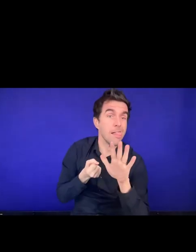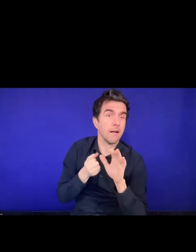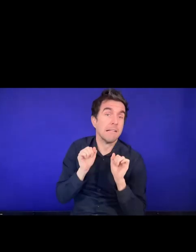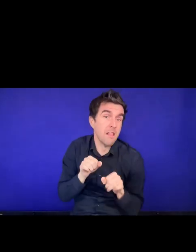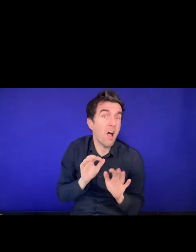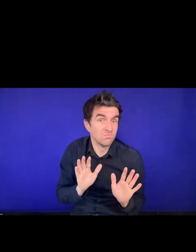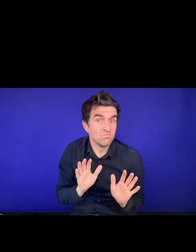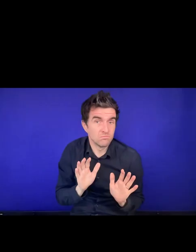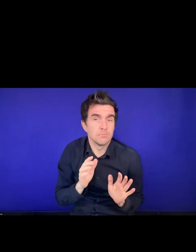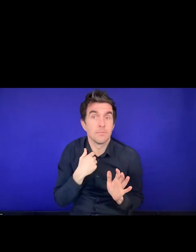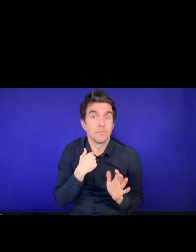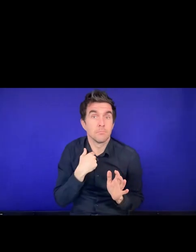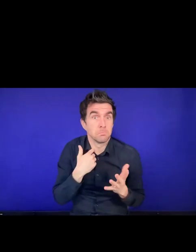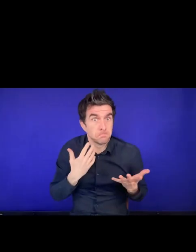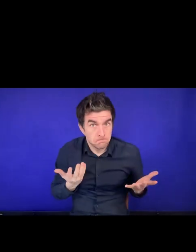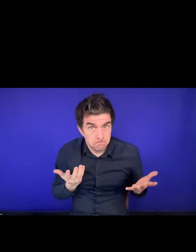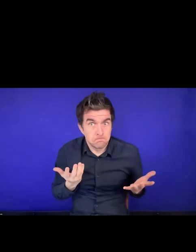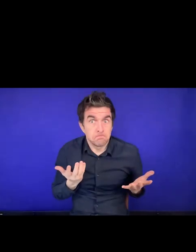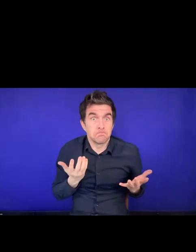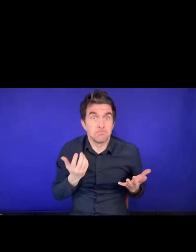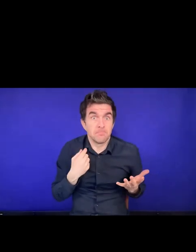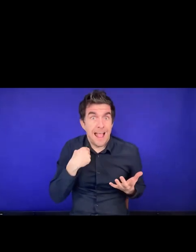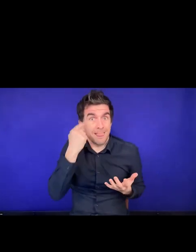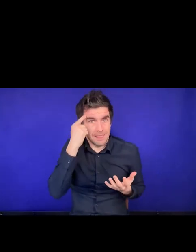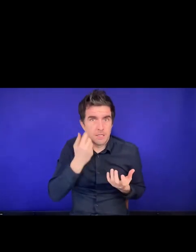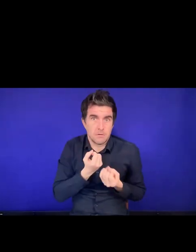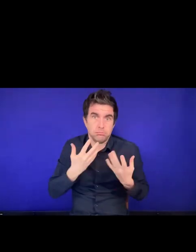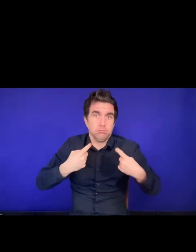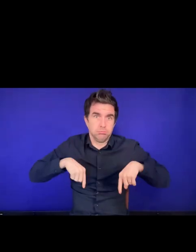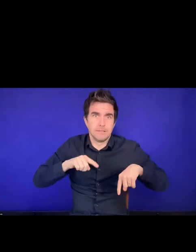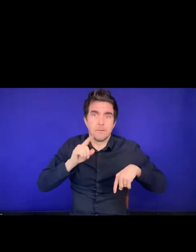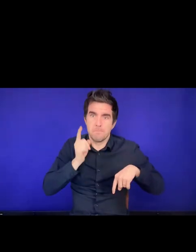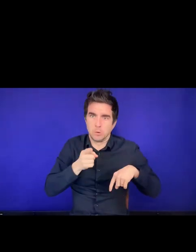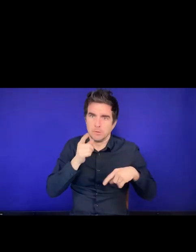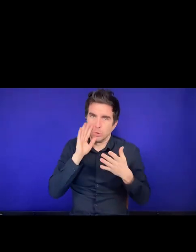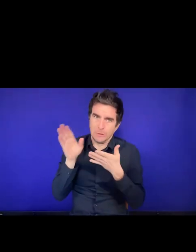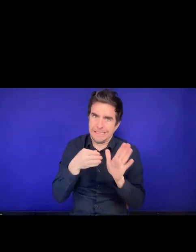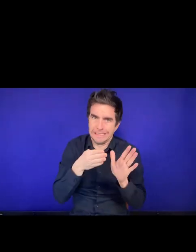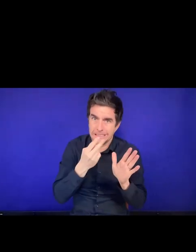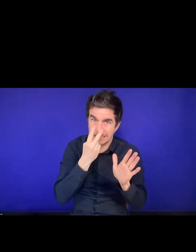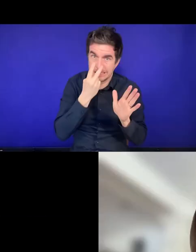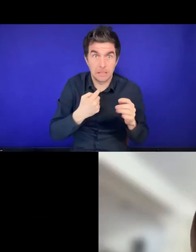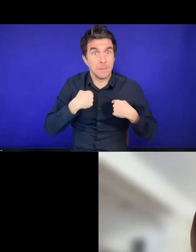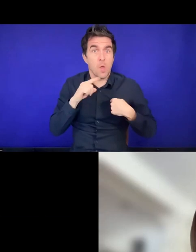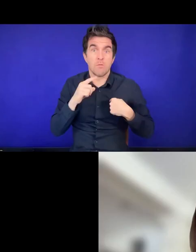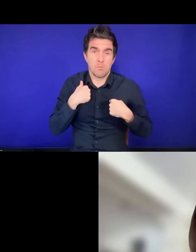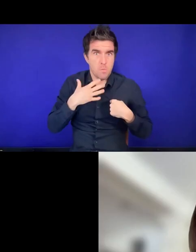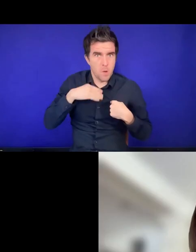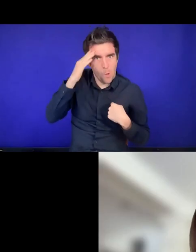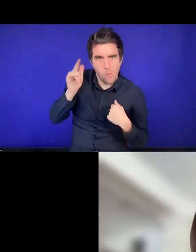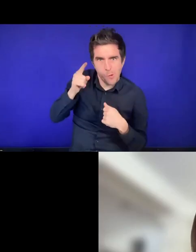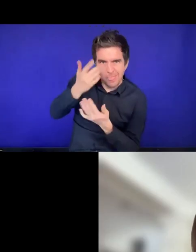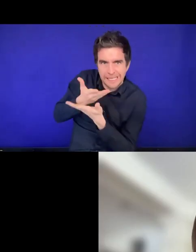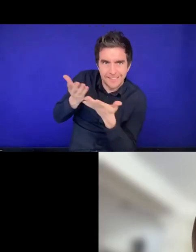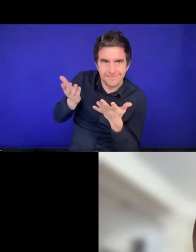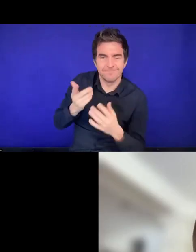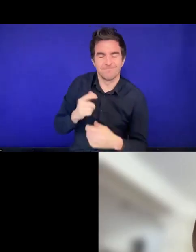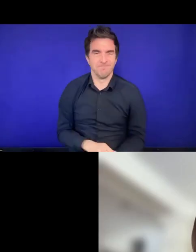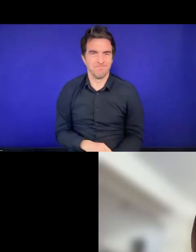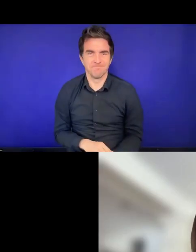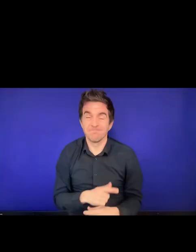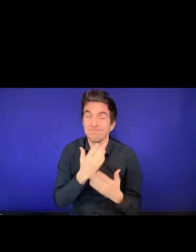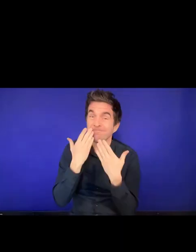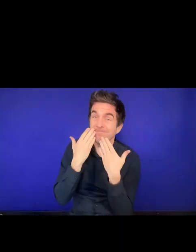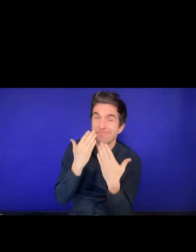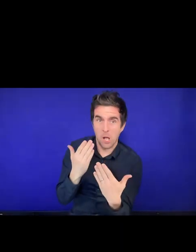the other panelists think. Thank you, Kate. I must say I agree with what you said, but let me turn to Lauren.